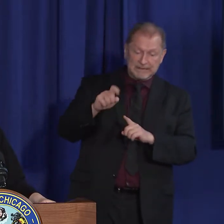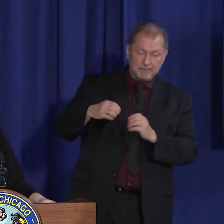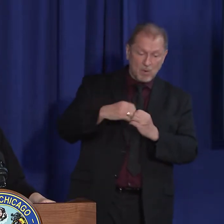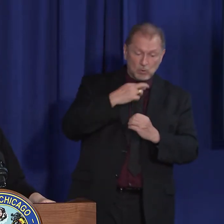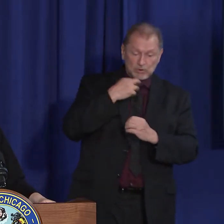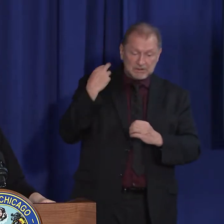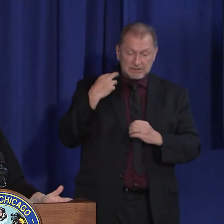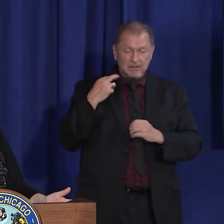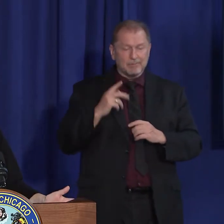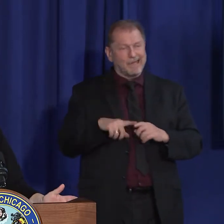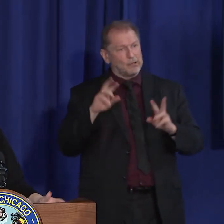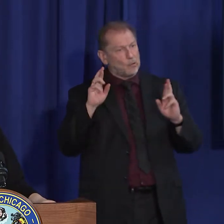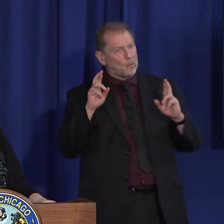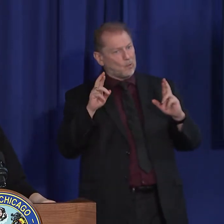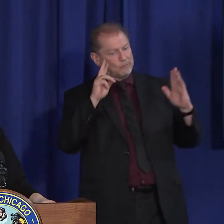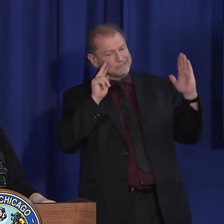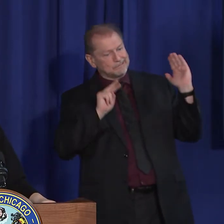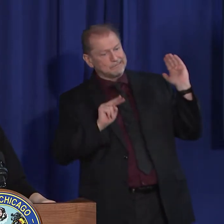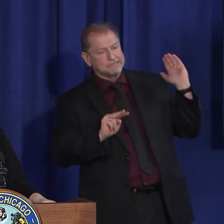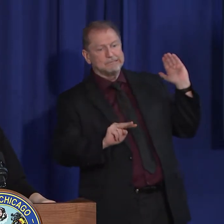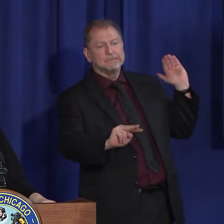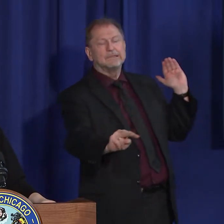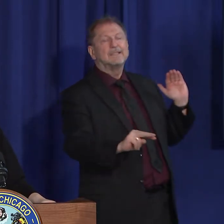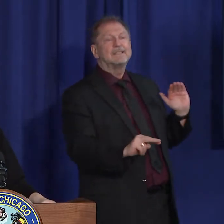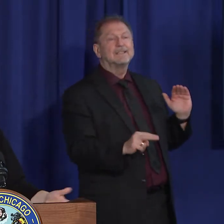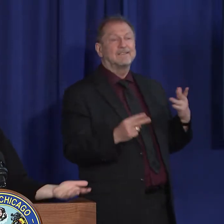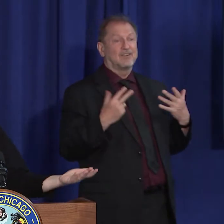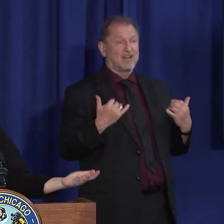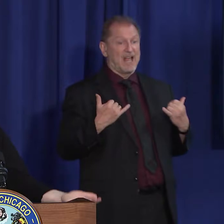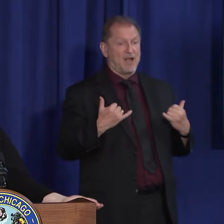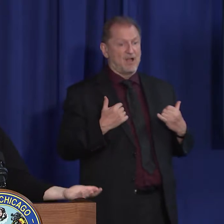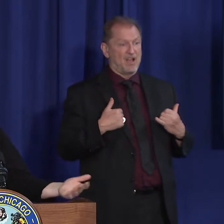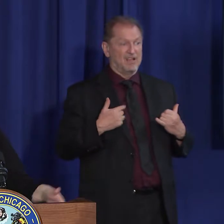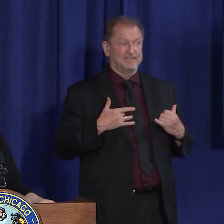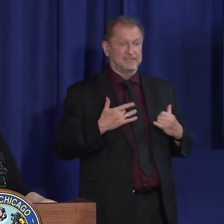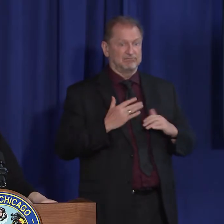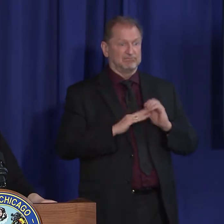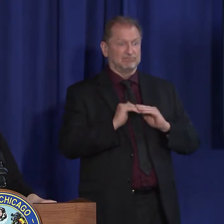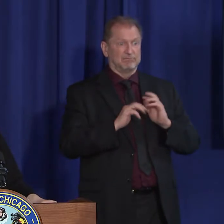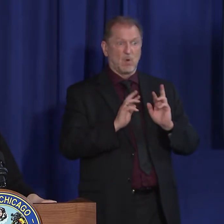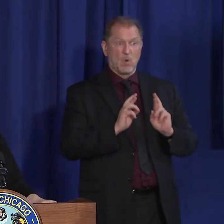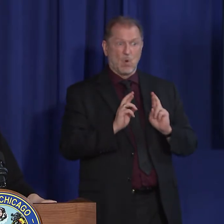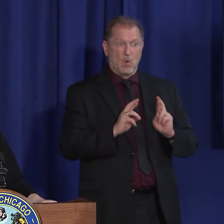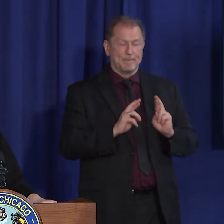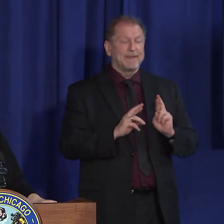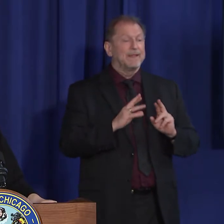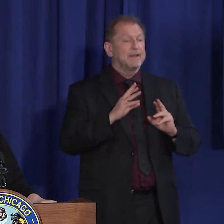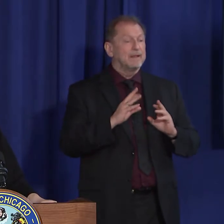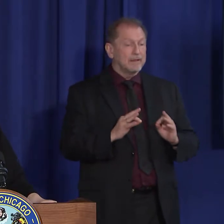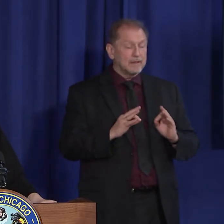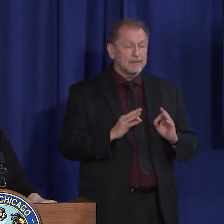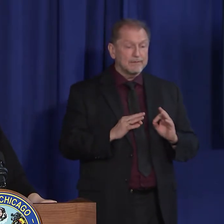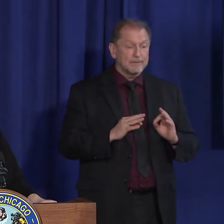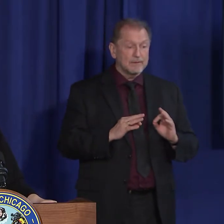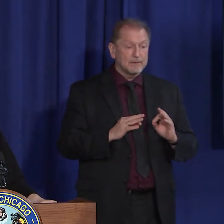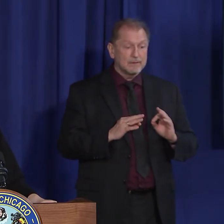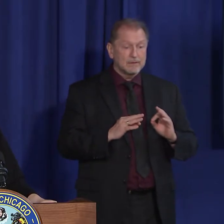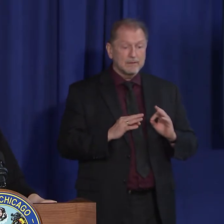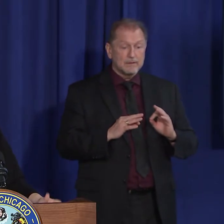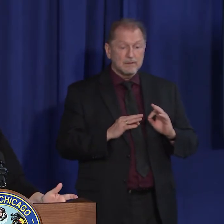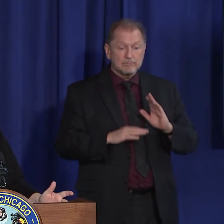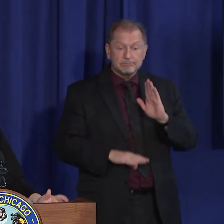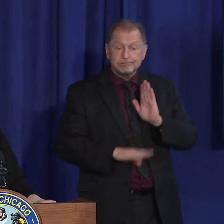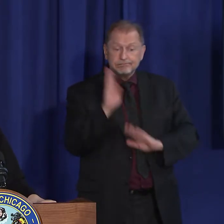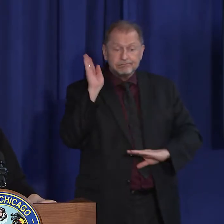my very strong hope would be, at least for some months now, we're good. And in a best case scenario, we don't see additional